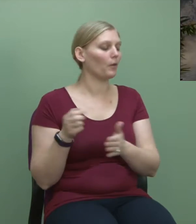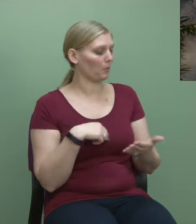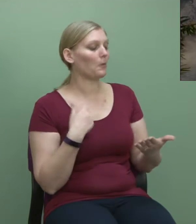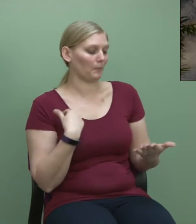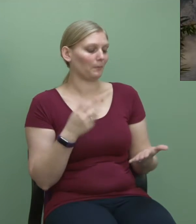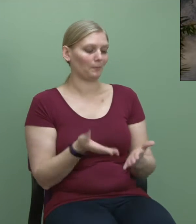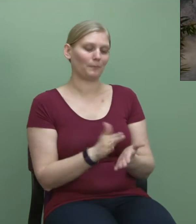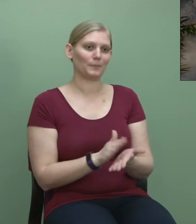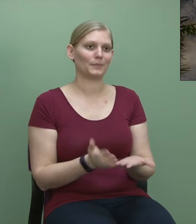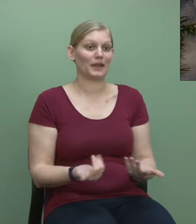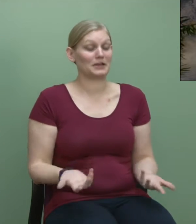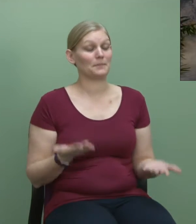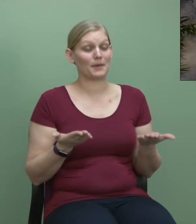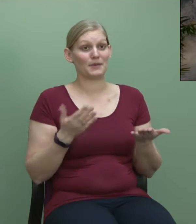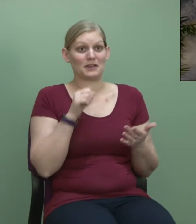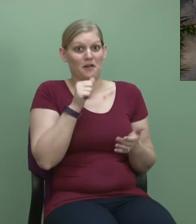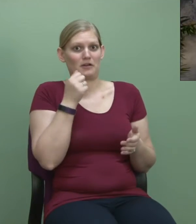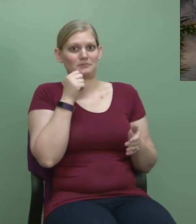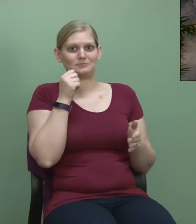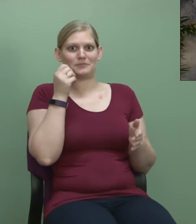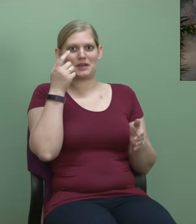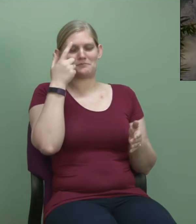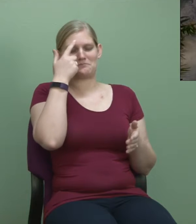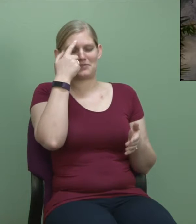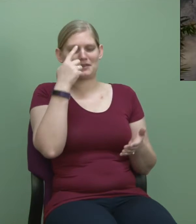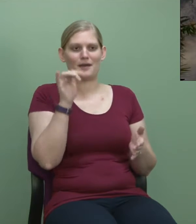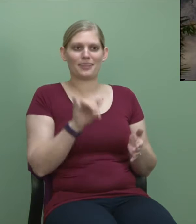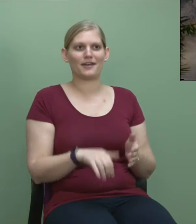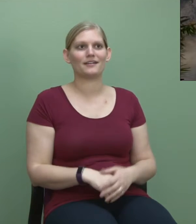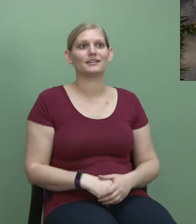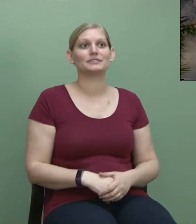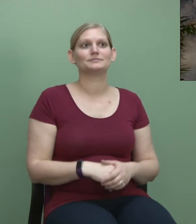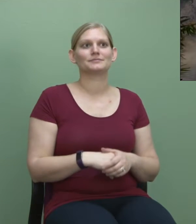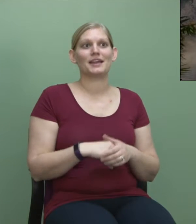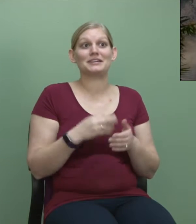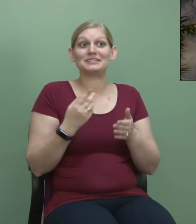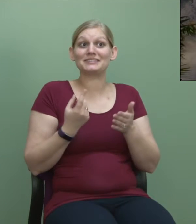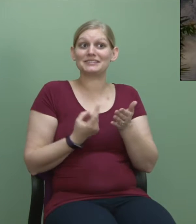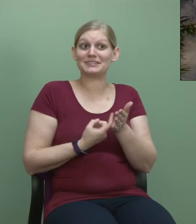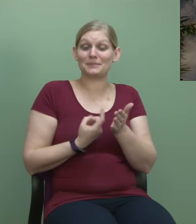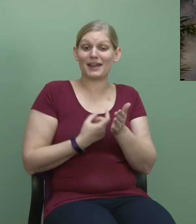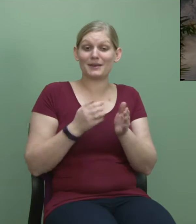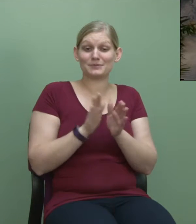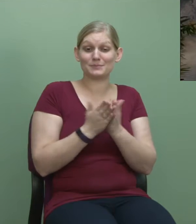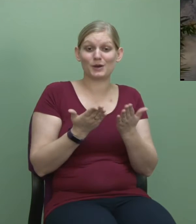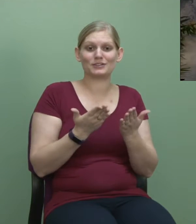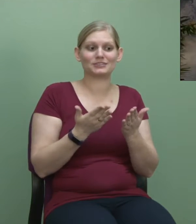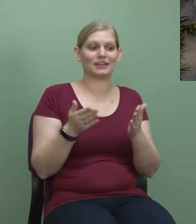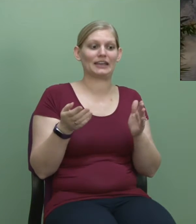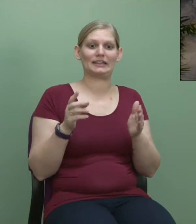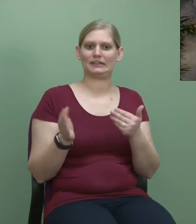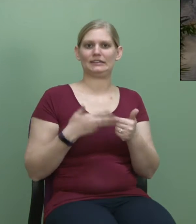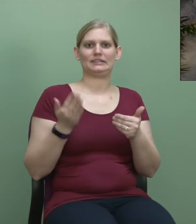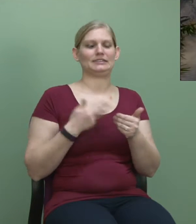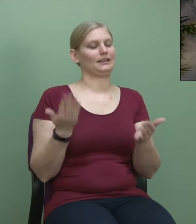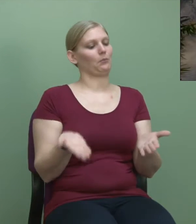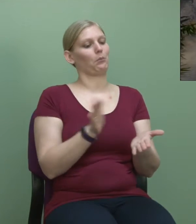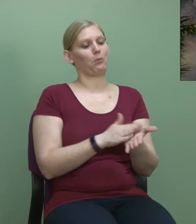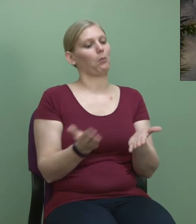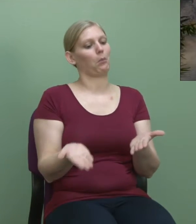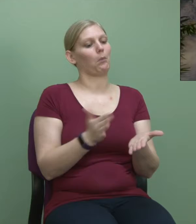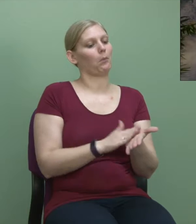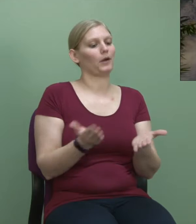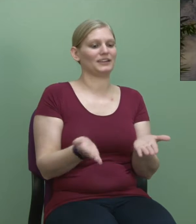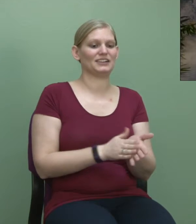consider, but different shapes of pages are much easier to turn than others. We found one that our daughter enjoyed a lot, and she could turn the